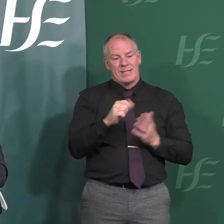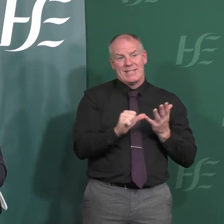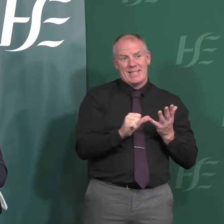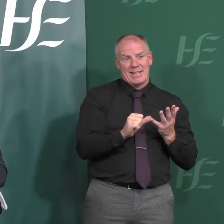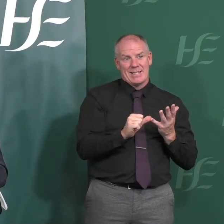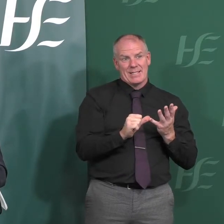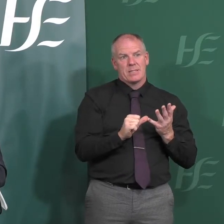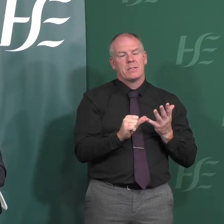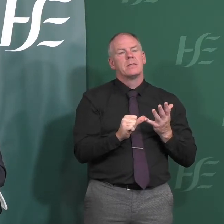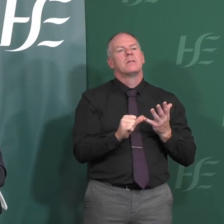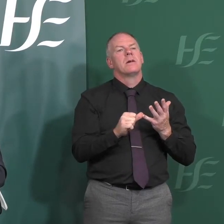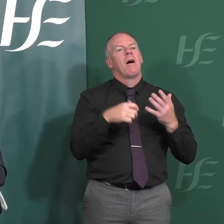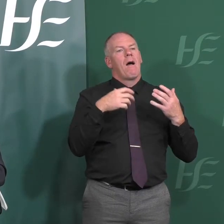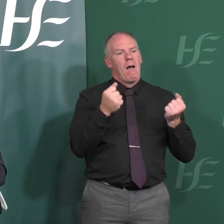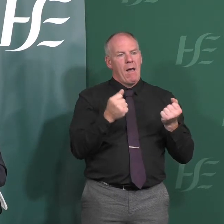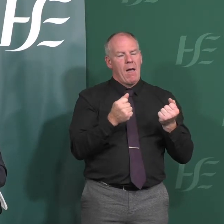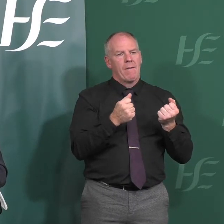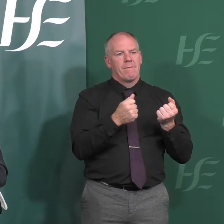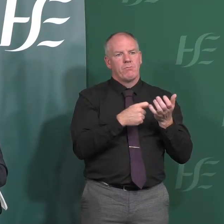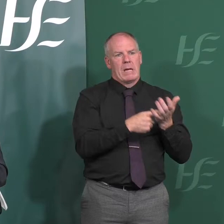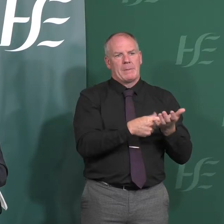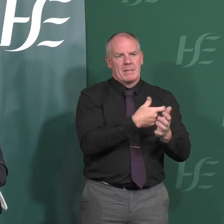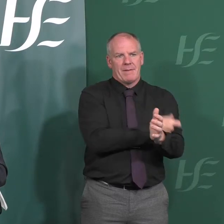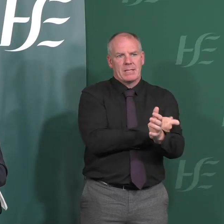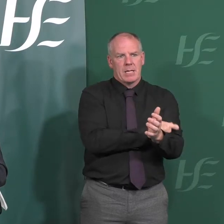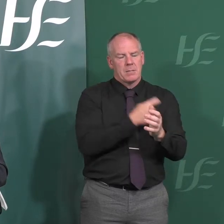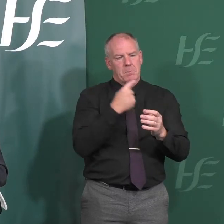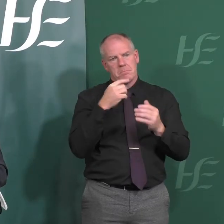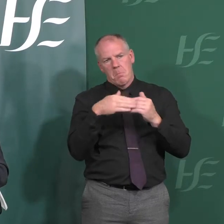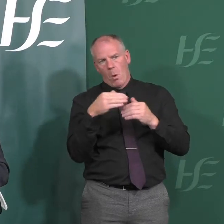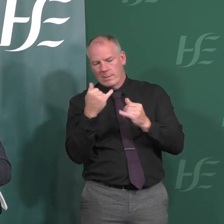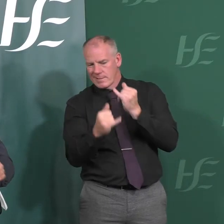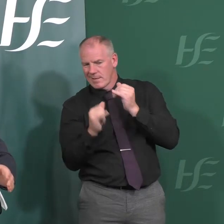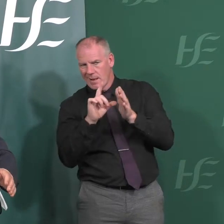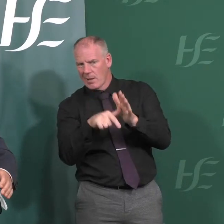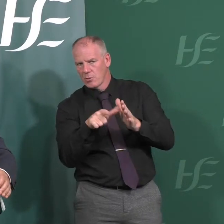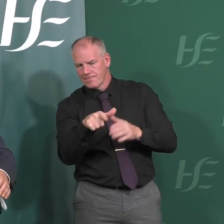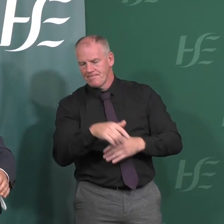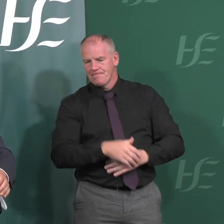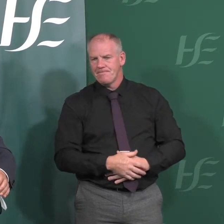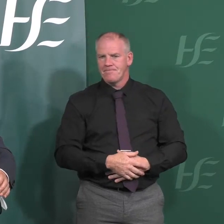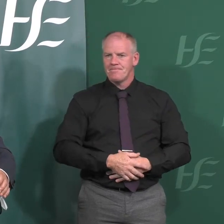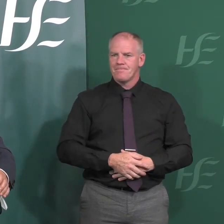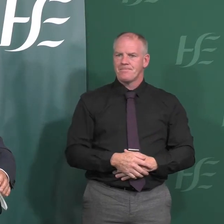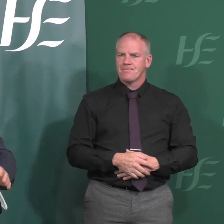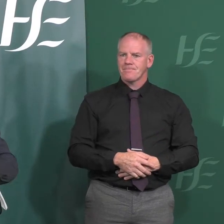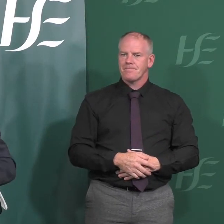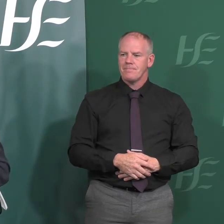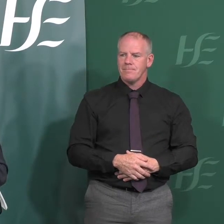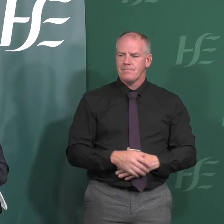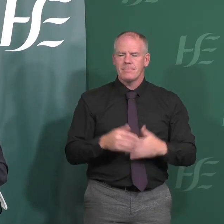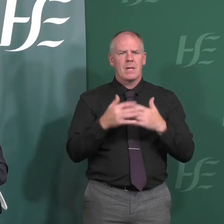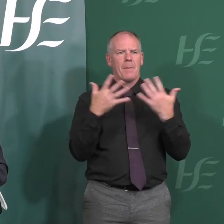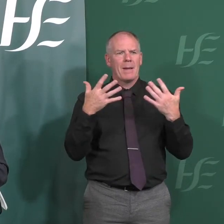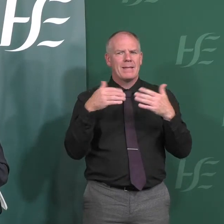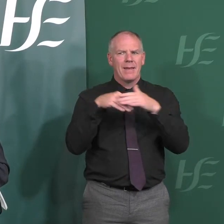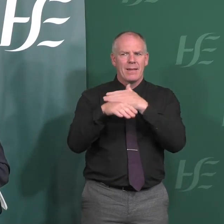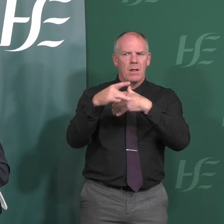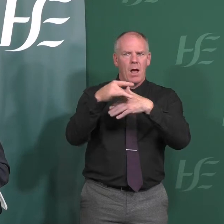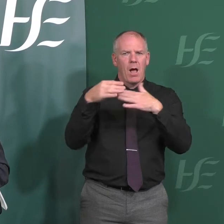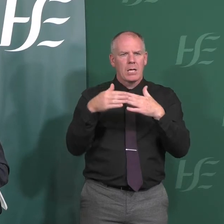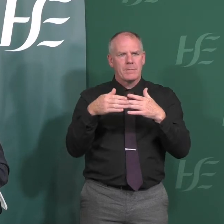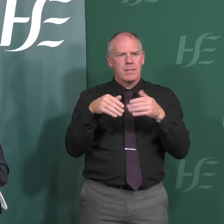had received recommended doses, but again, I'll give you some further detail on that shortly. In terms of hospitalised cases and